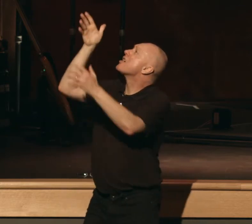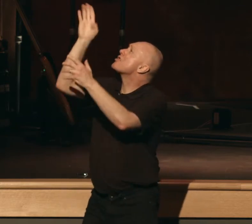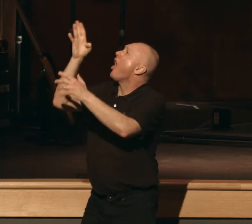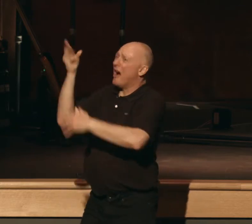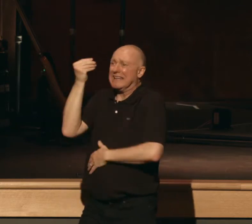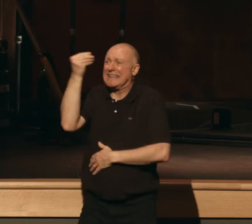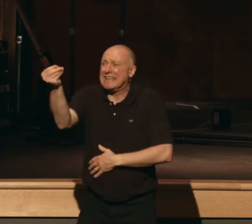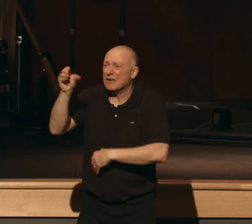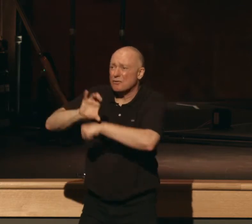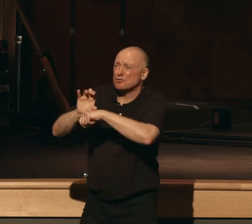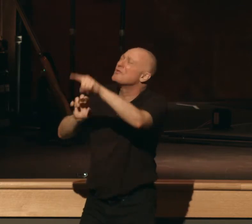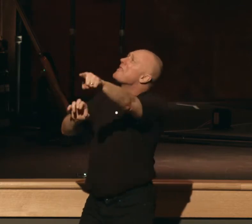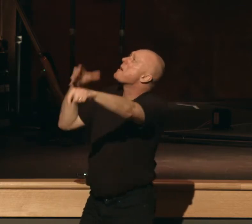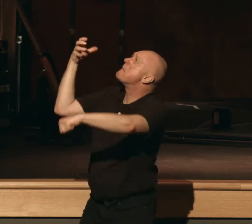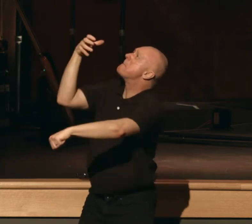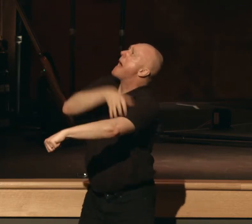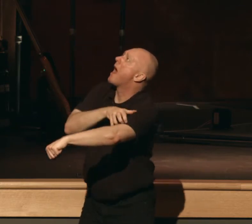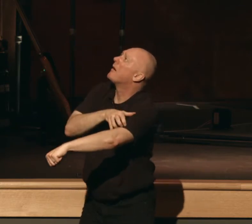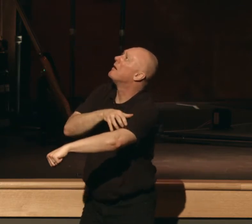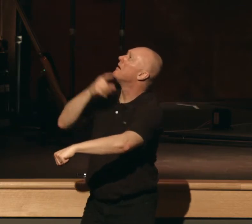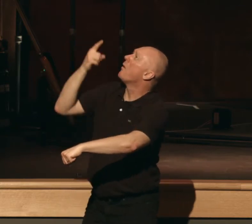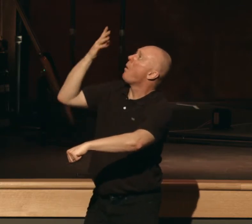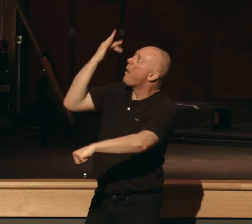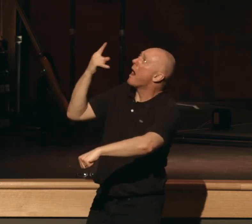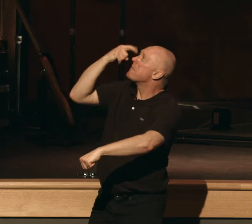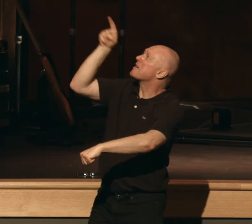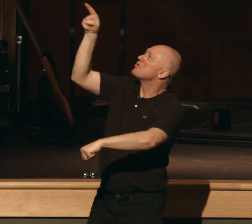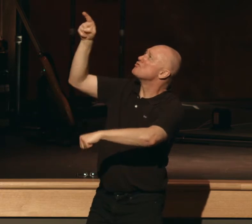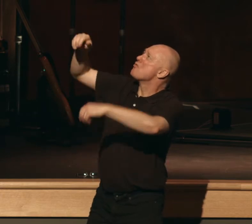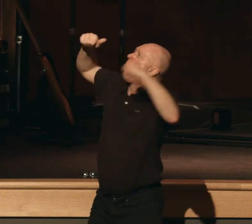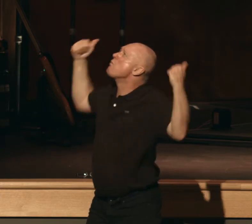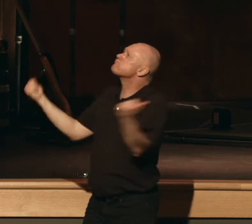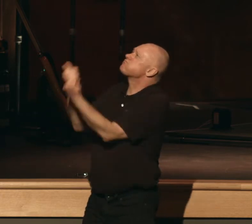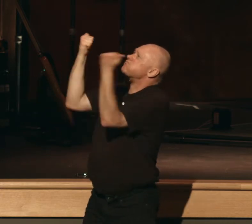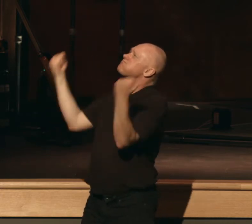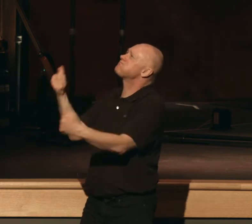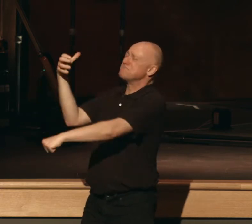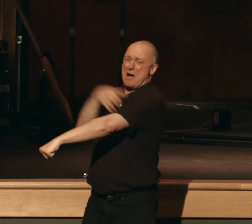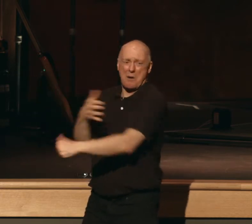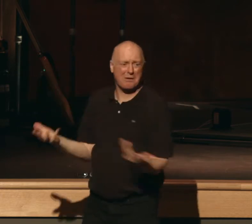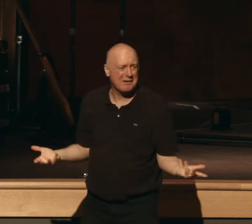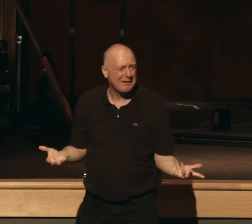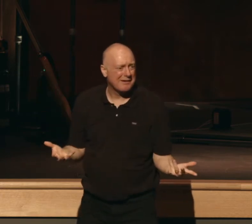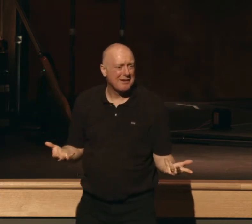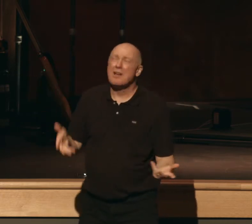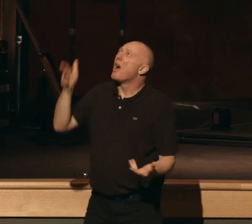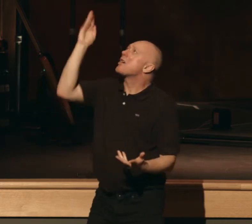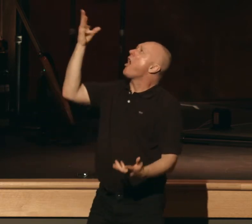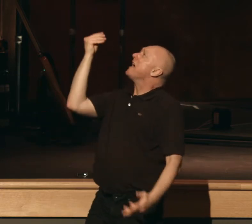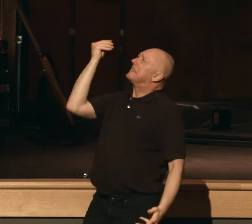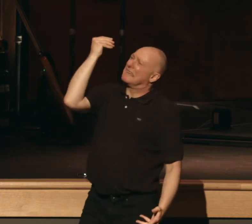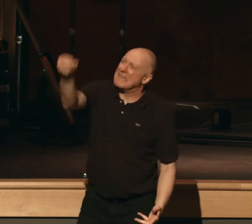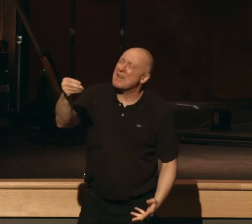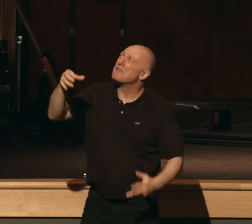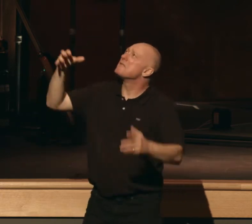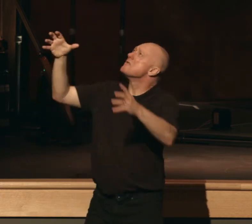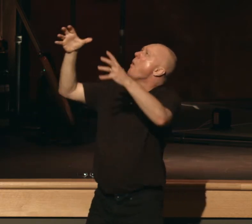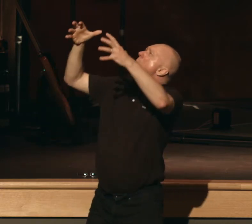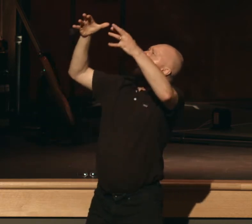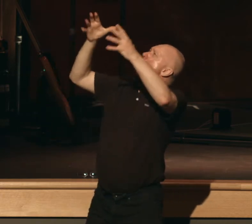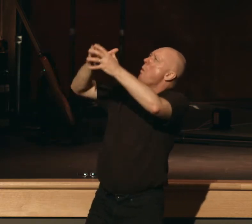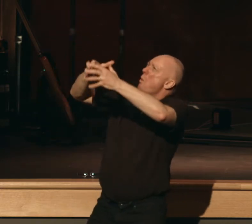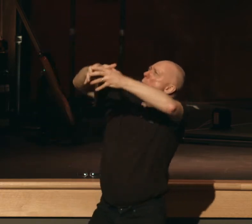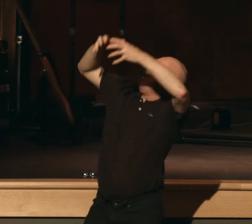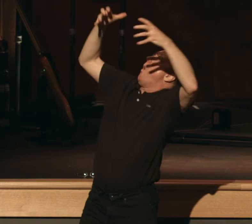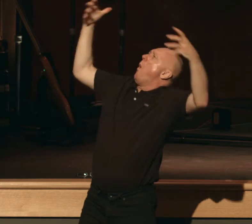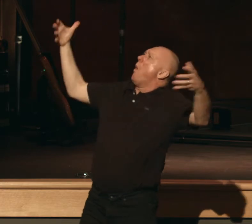degree of power that is according to his riches in glory is asking God to give the Ephesians an immeasurable